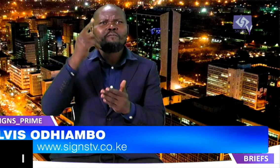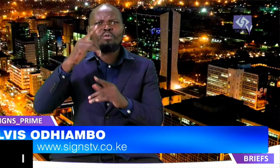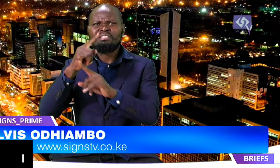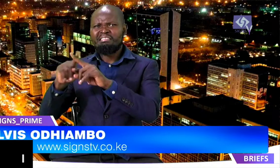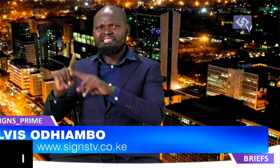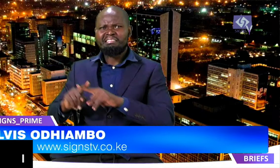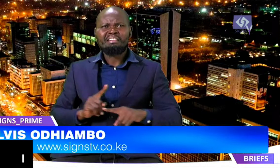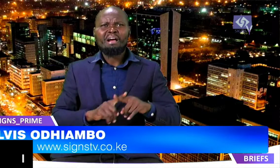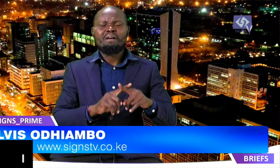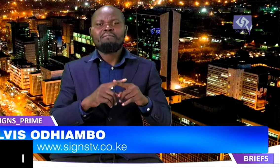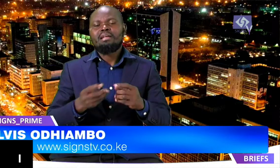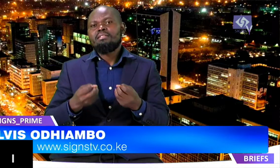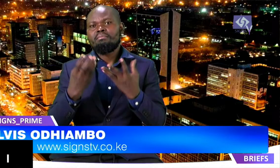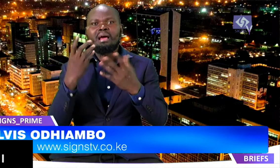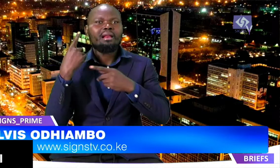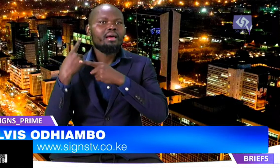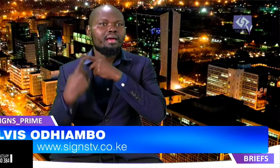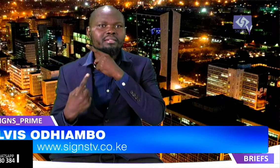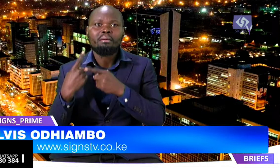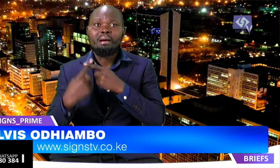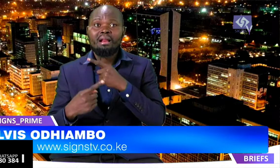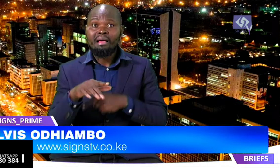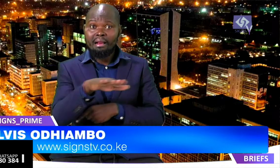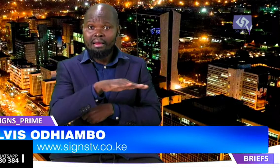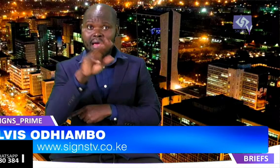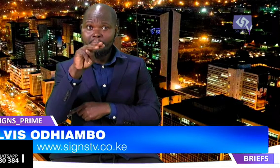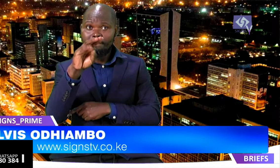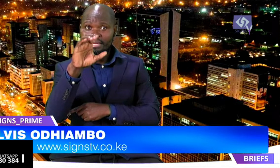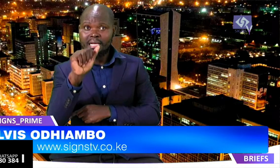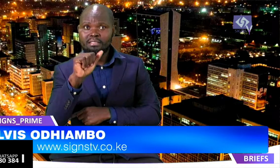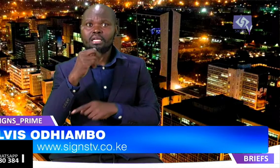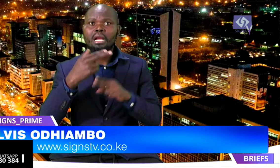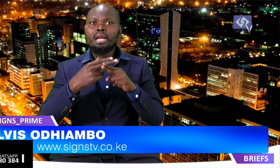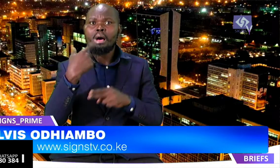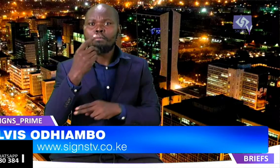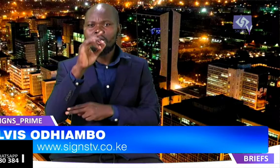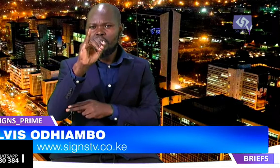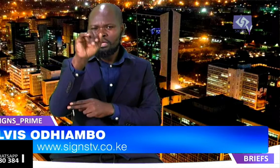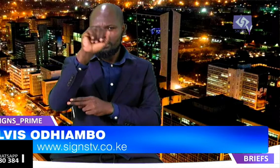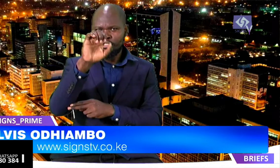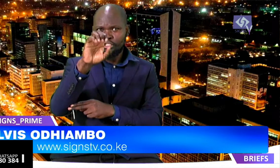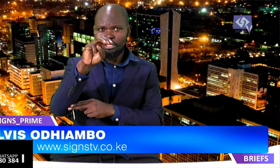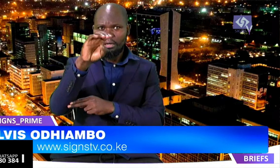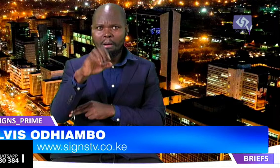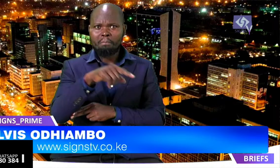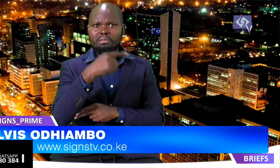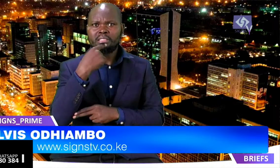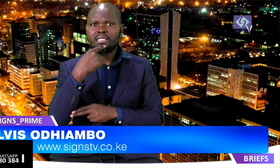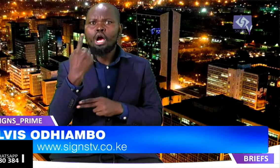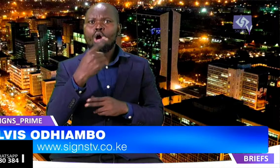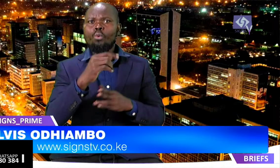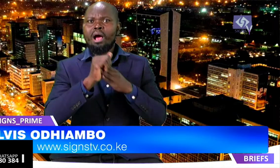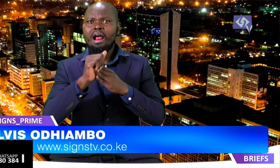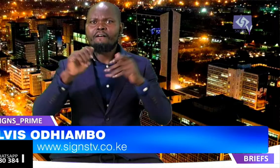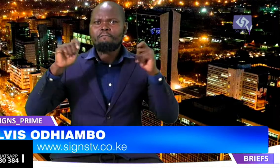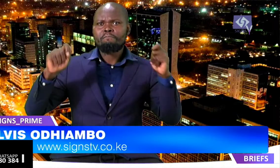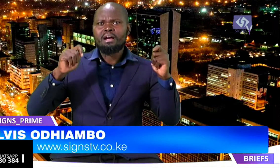the workers and act as store for their reagents and for fumigation exercise. The